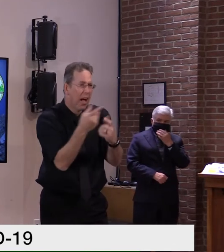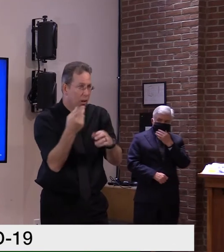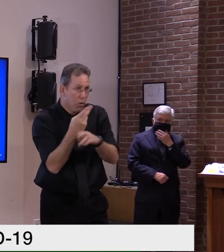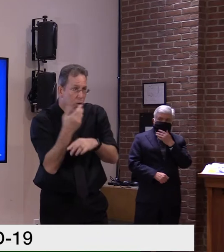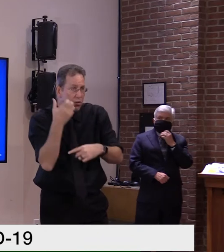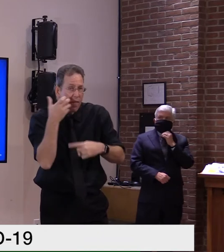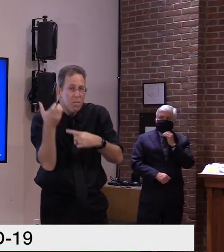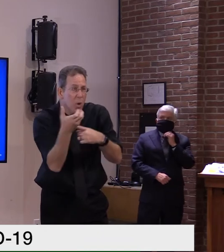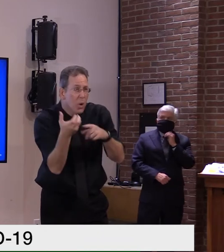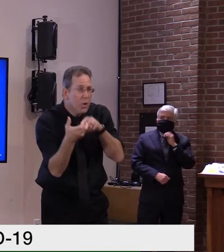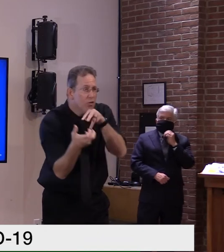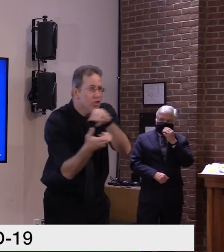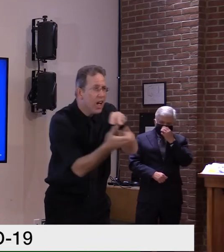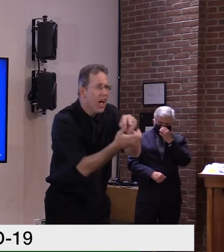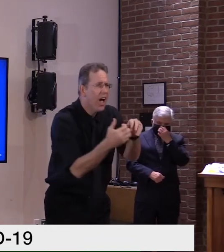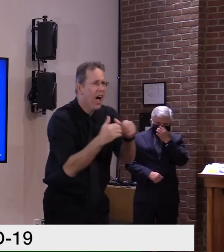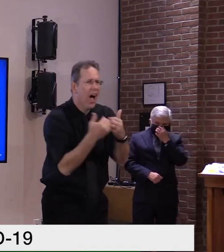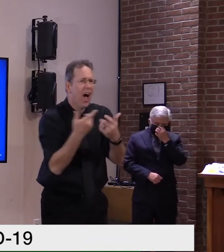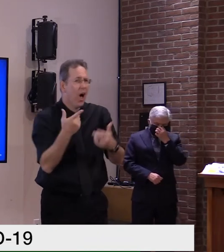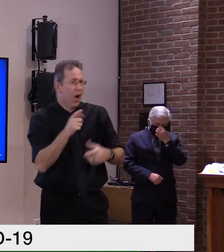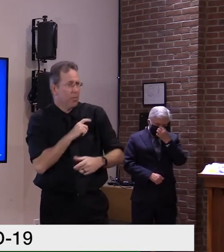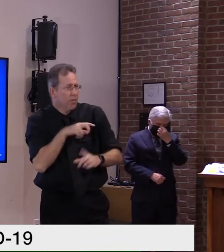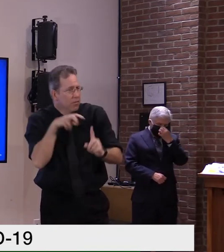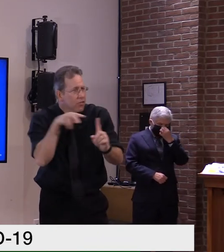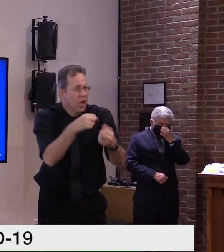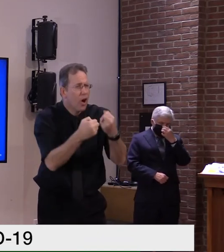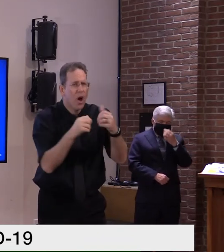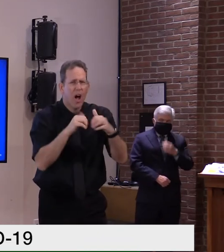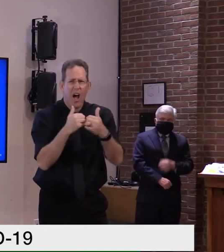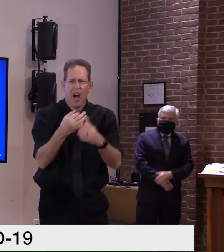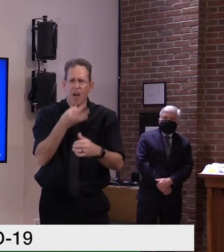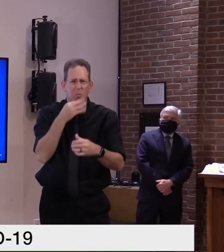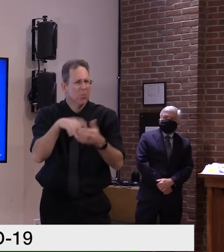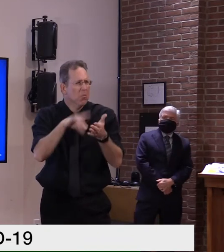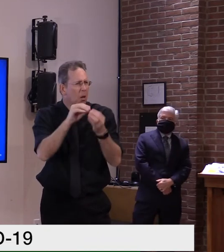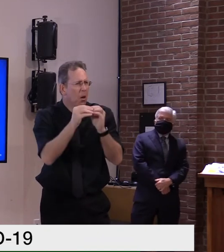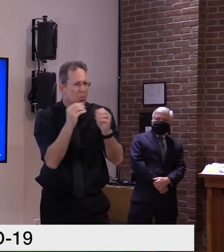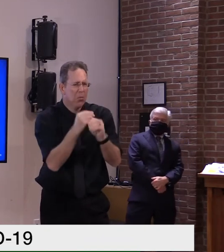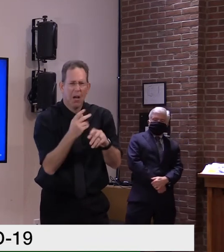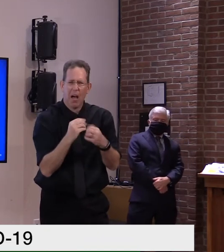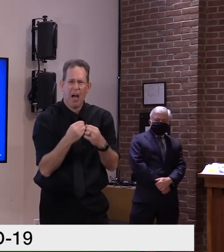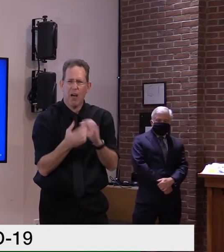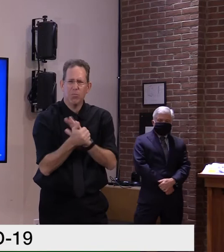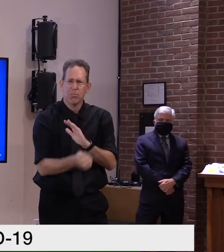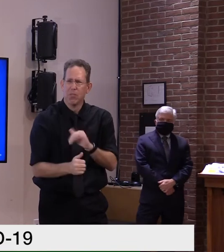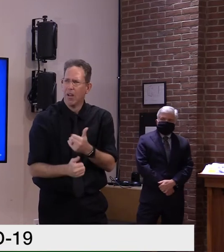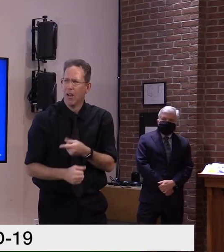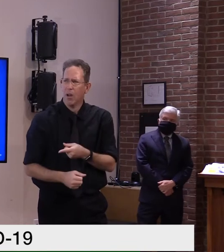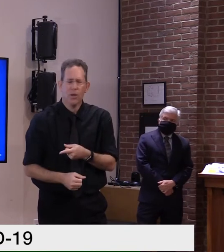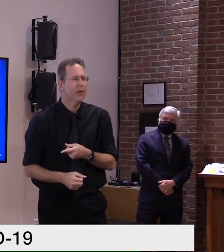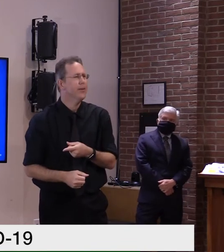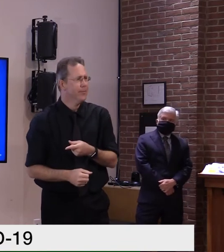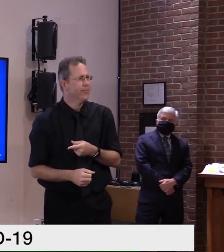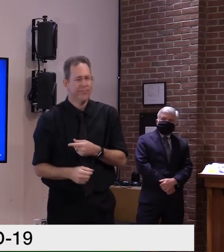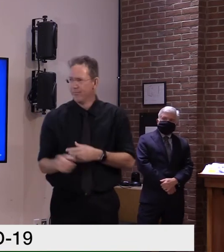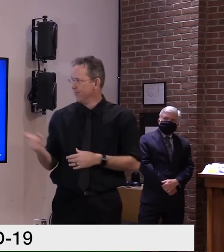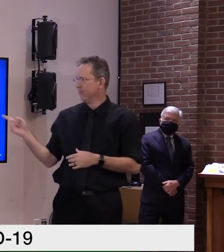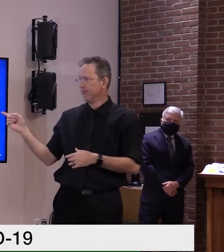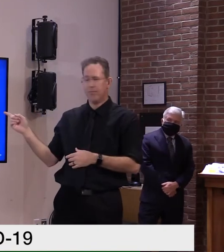that? Yeah, so good question, Stuart. So again, the information is provided by third-party providers.